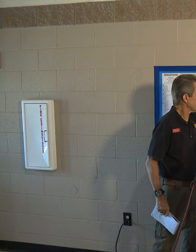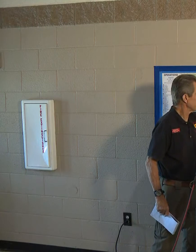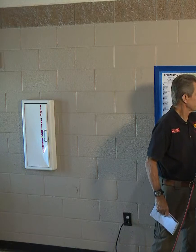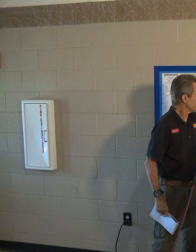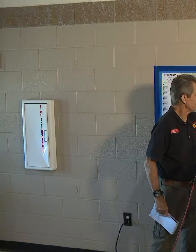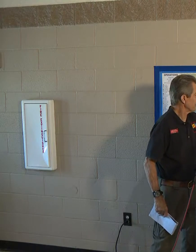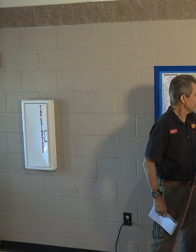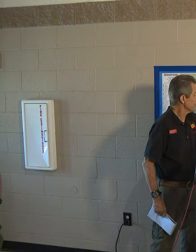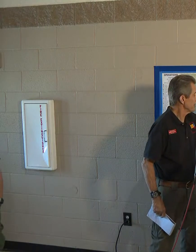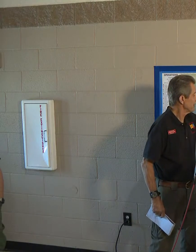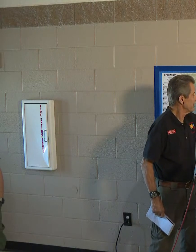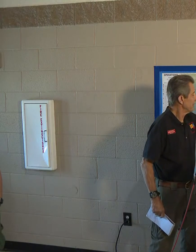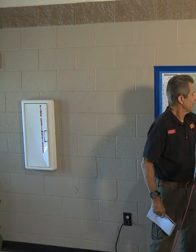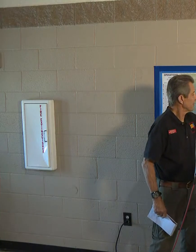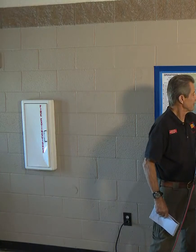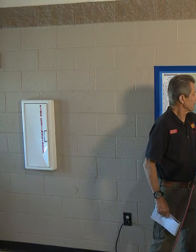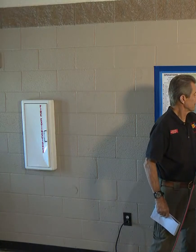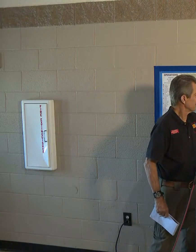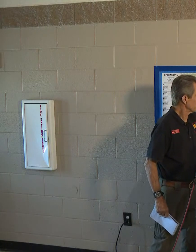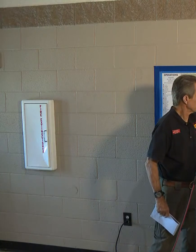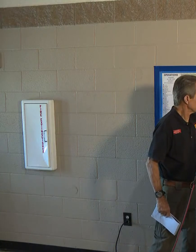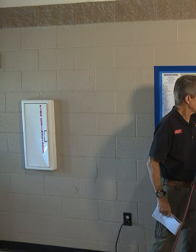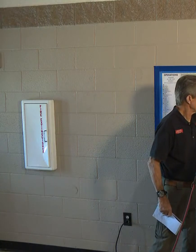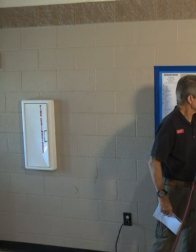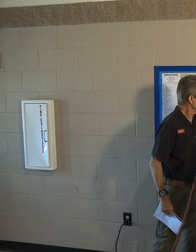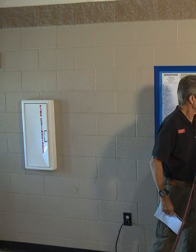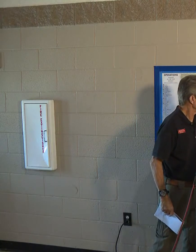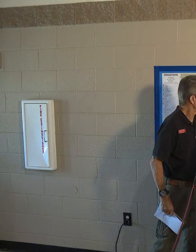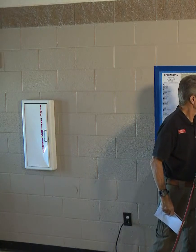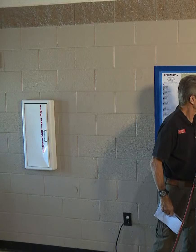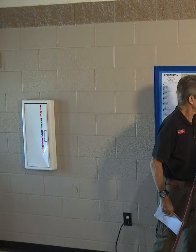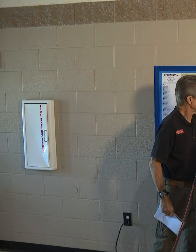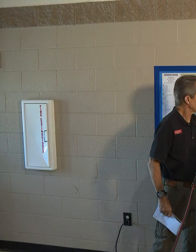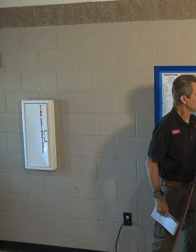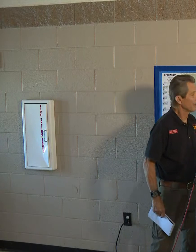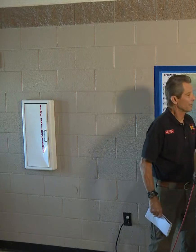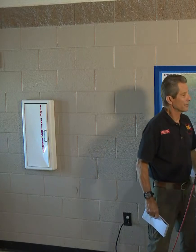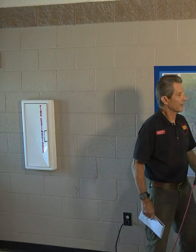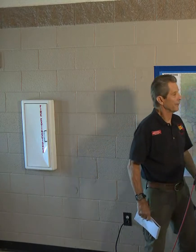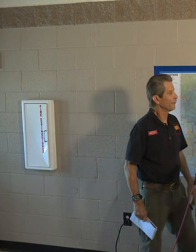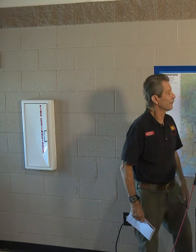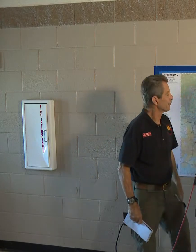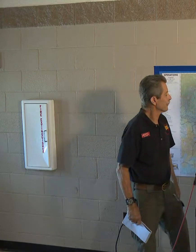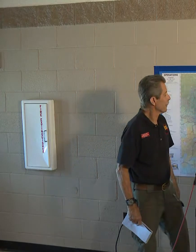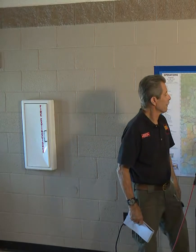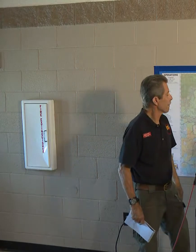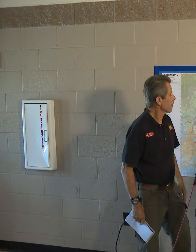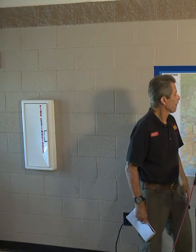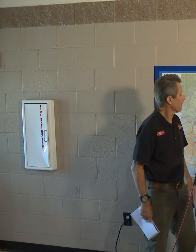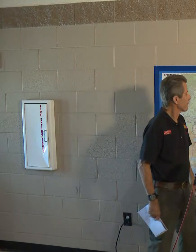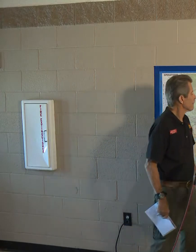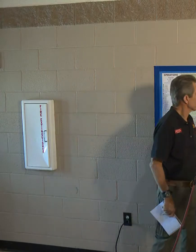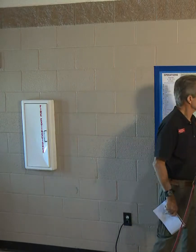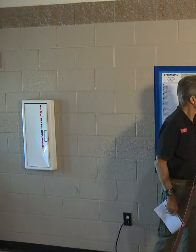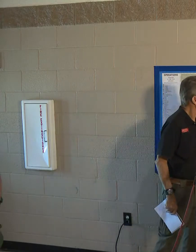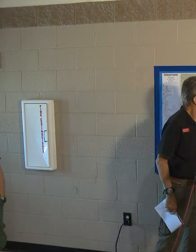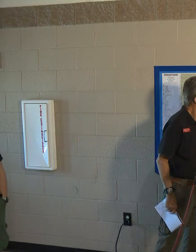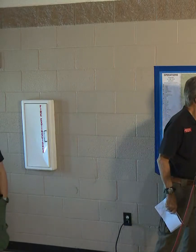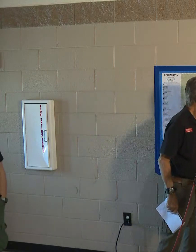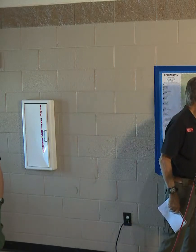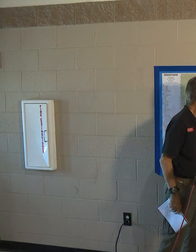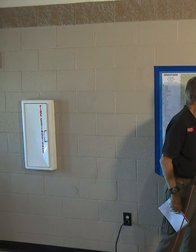they've kind of held it on the ridge. So the goal today is to hold that fire where it's at. So what is this right